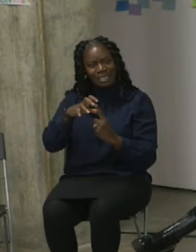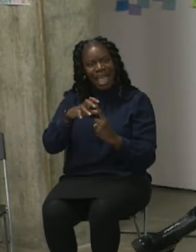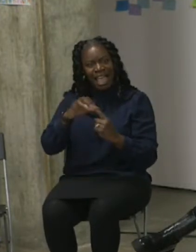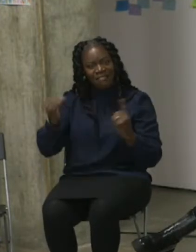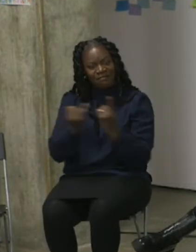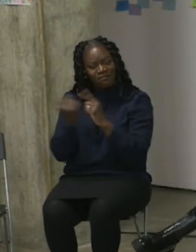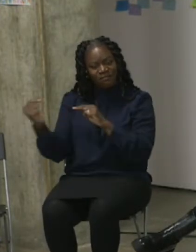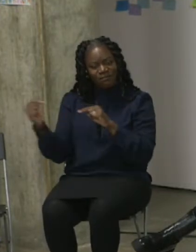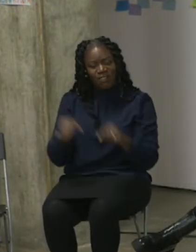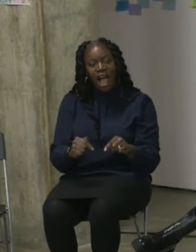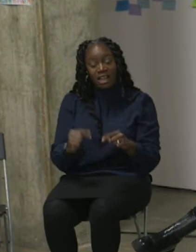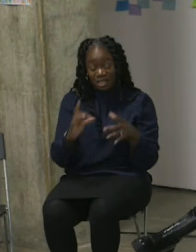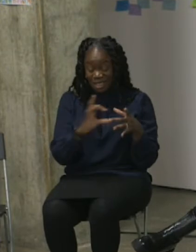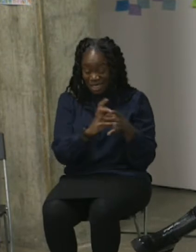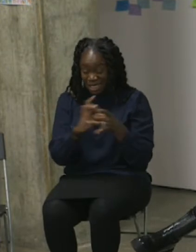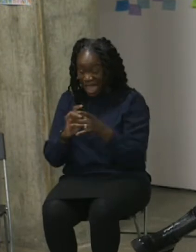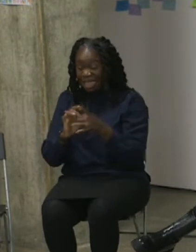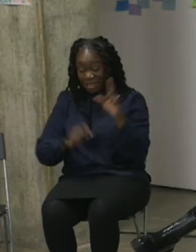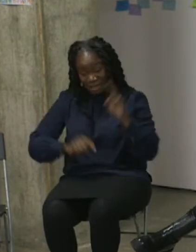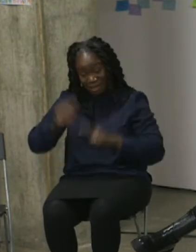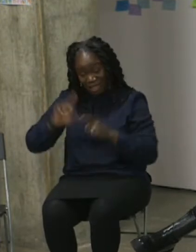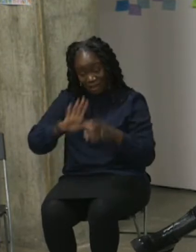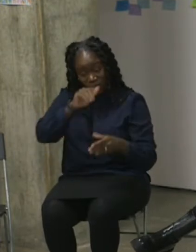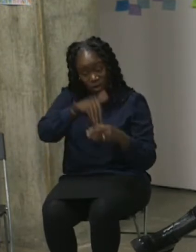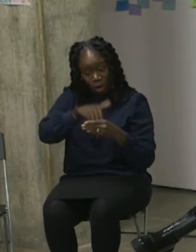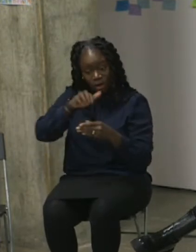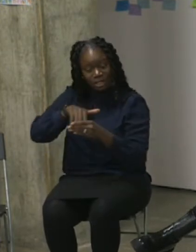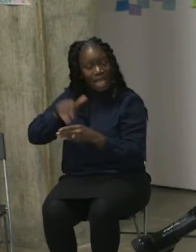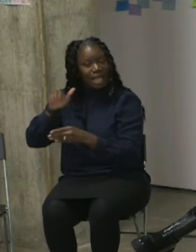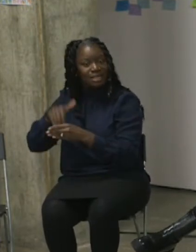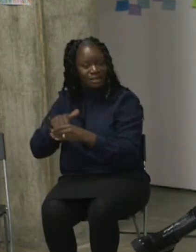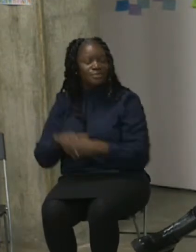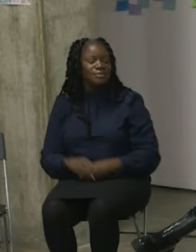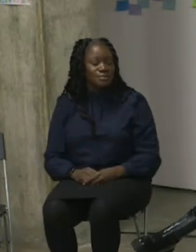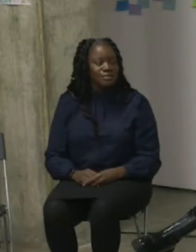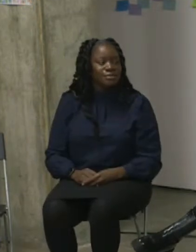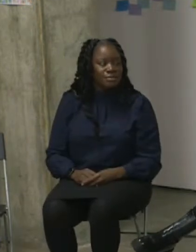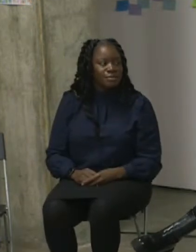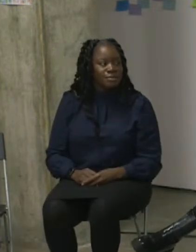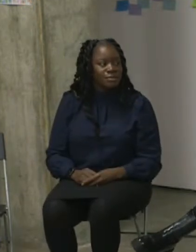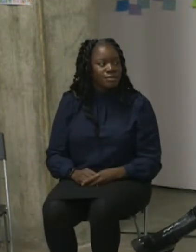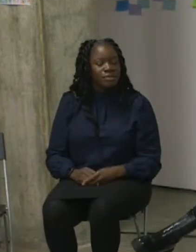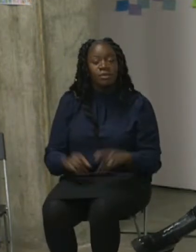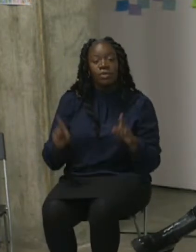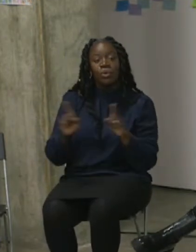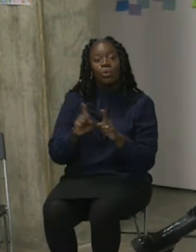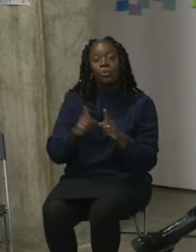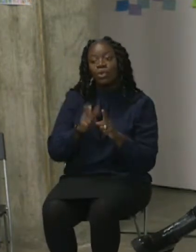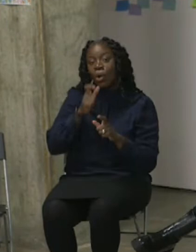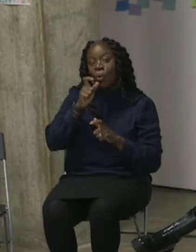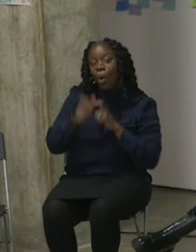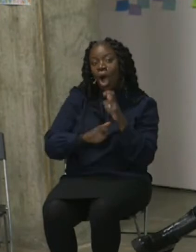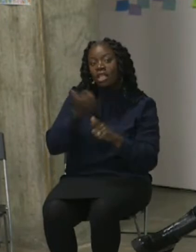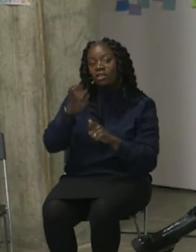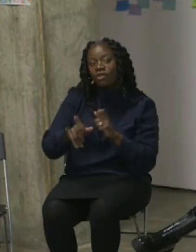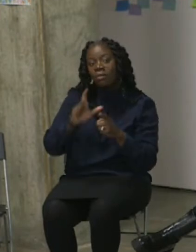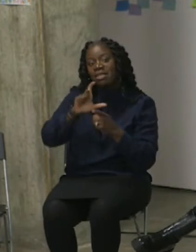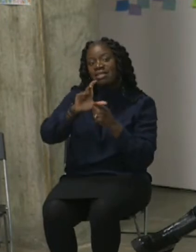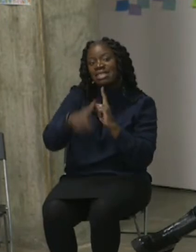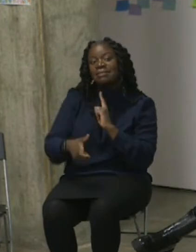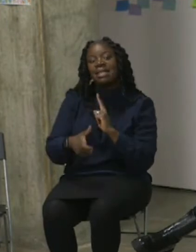connected in different contexts. And I'm also just reminded of the words and actions of disability